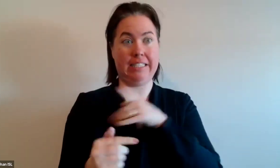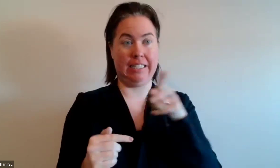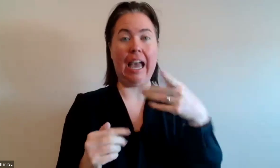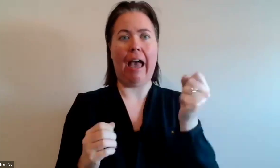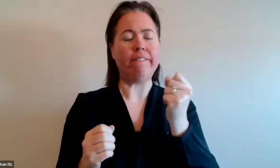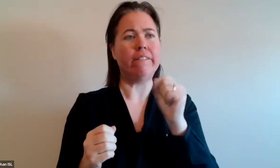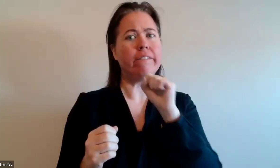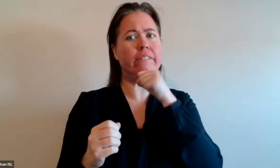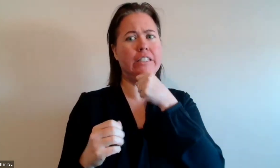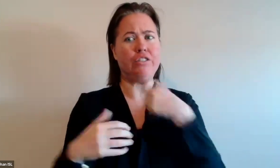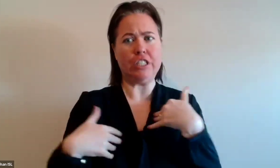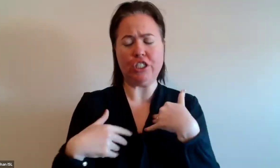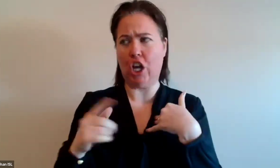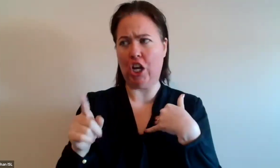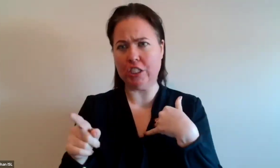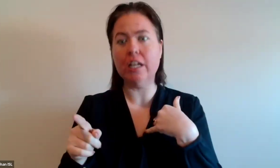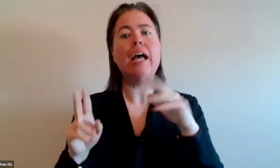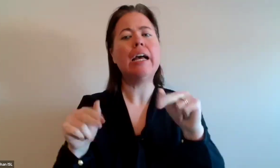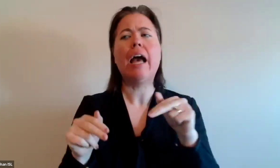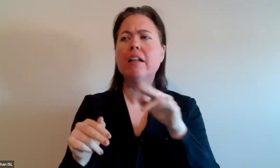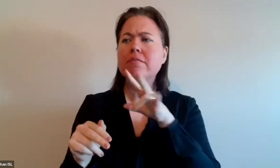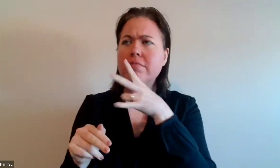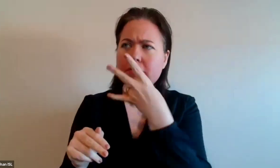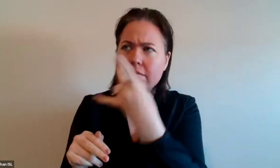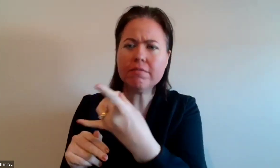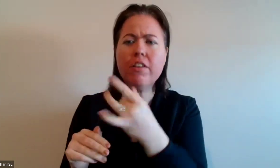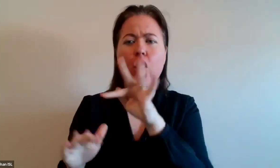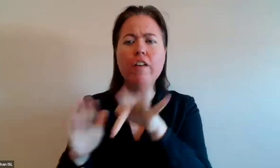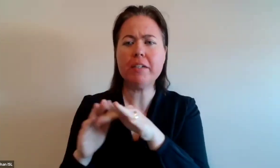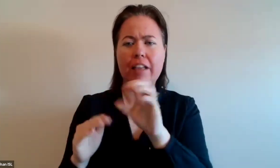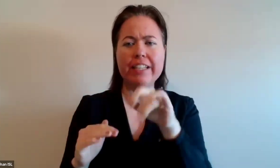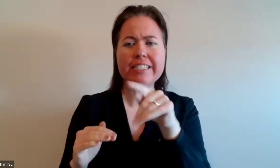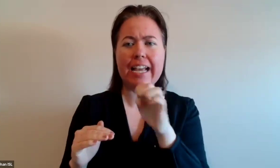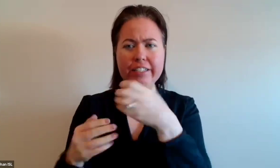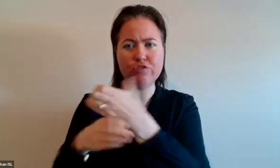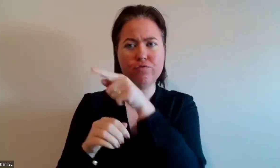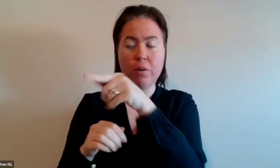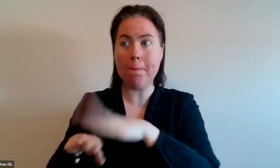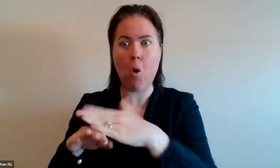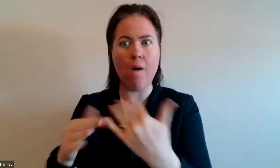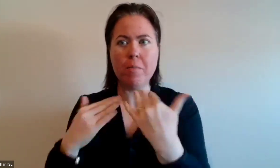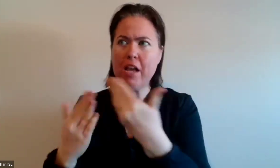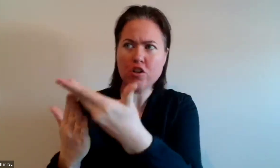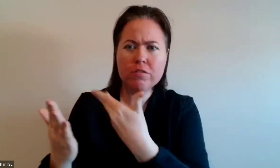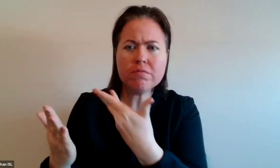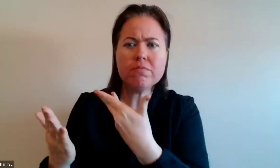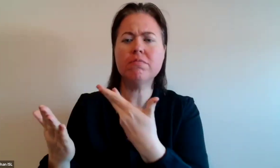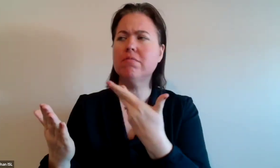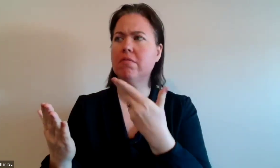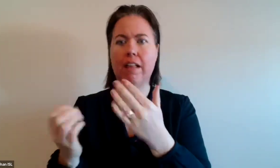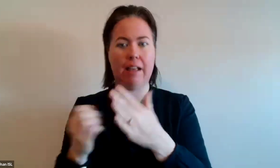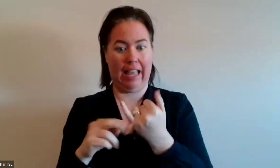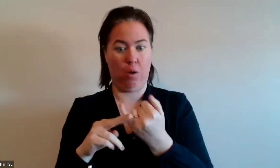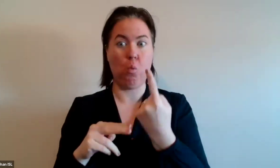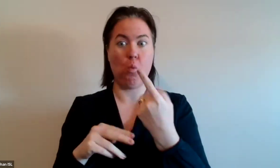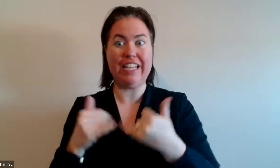can ask the state for more information within 1 year of the concluding observations on things that